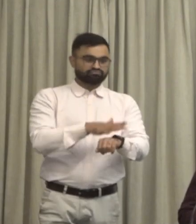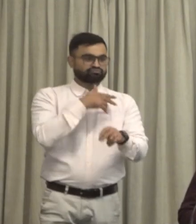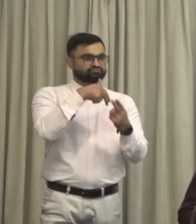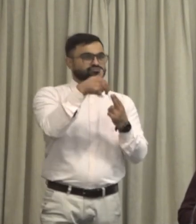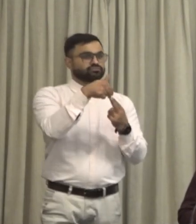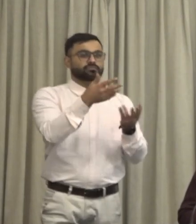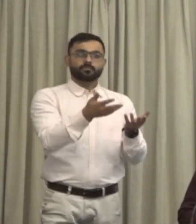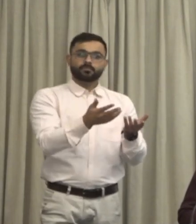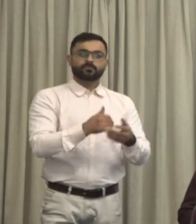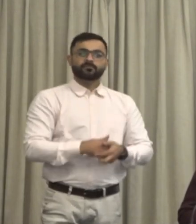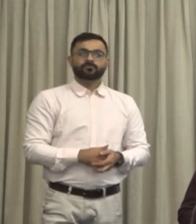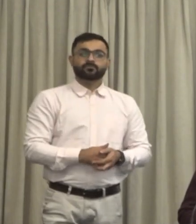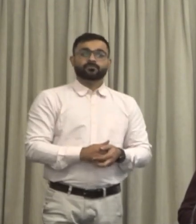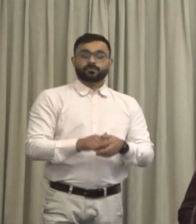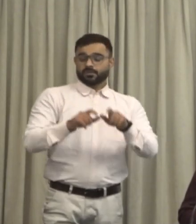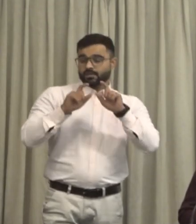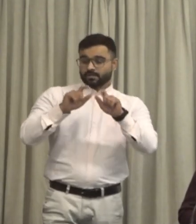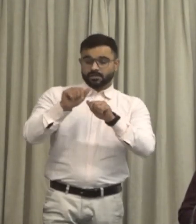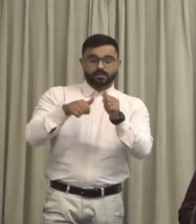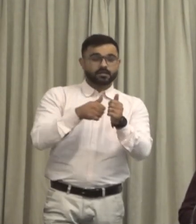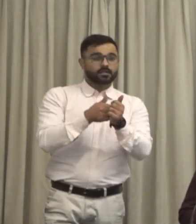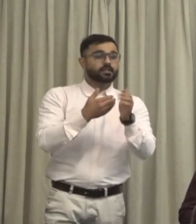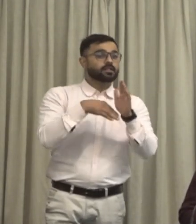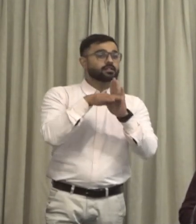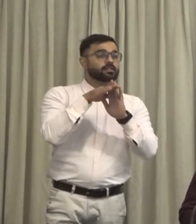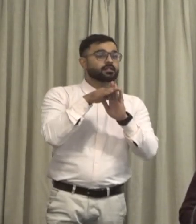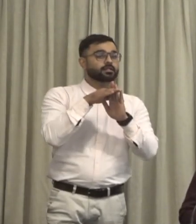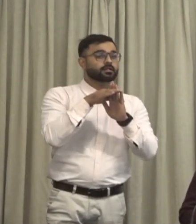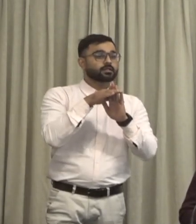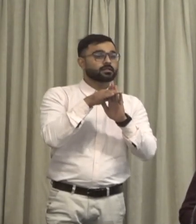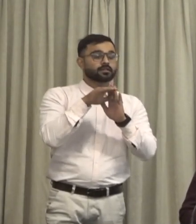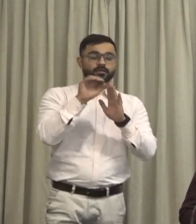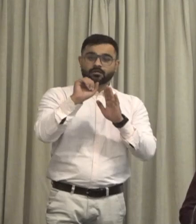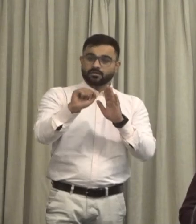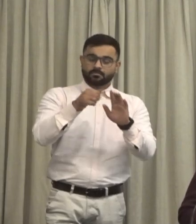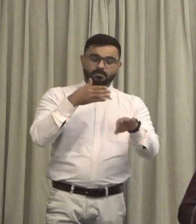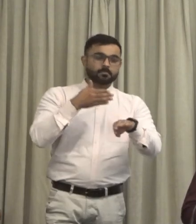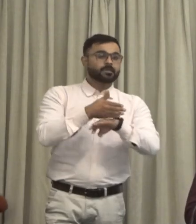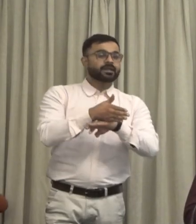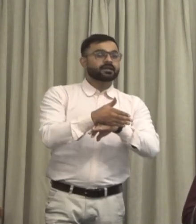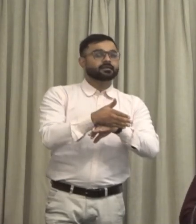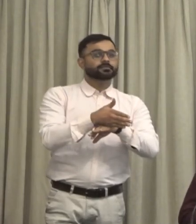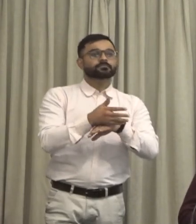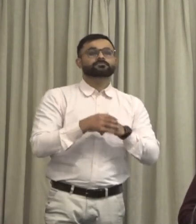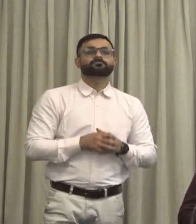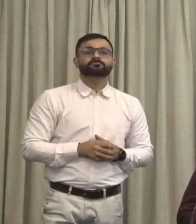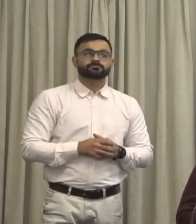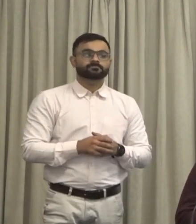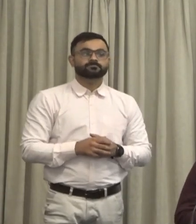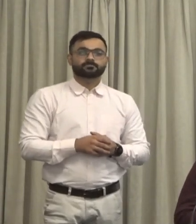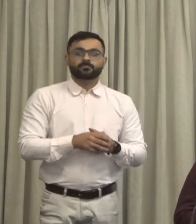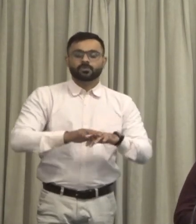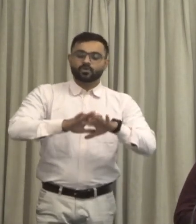of access. And the caregivers at that level are also affected by